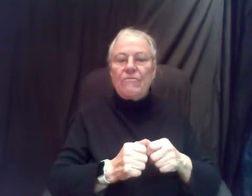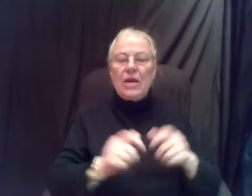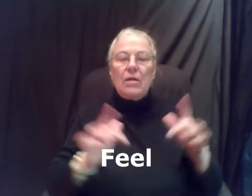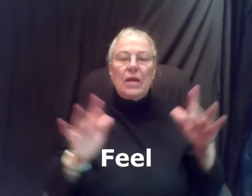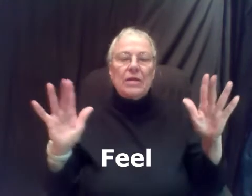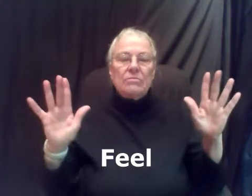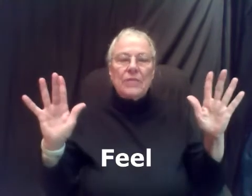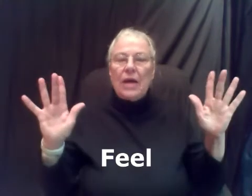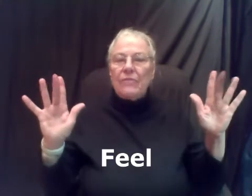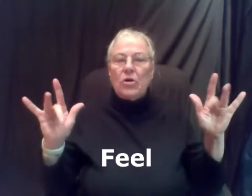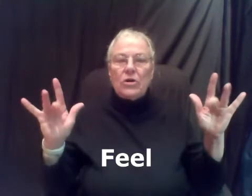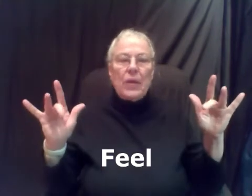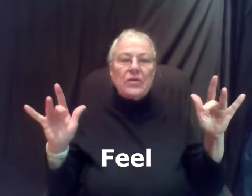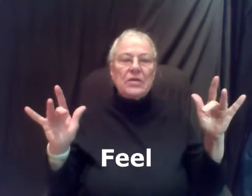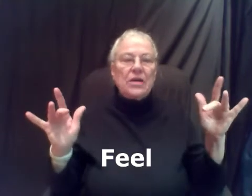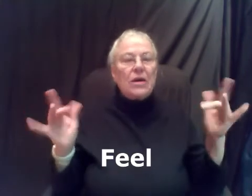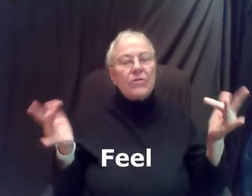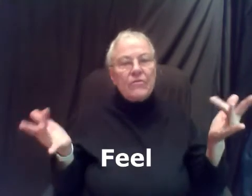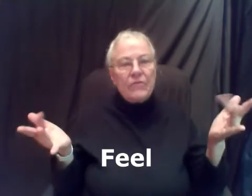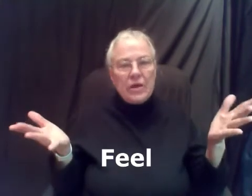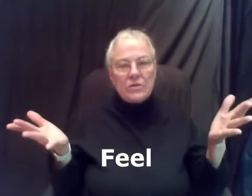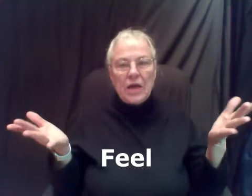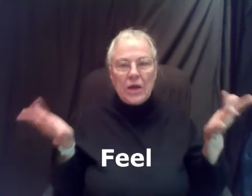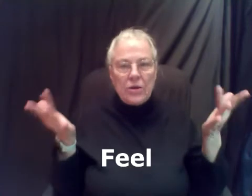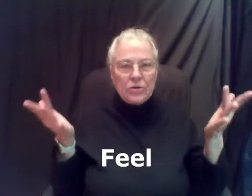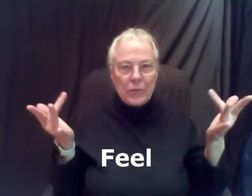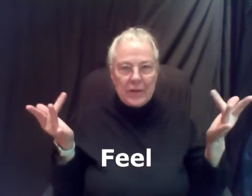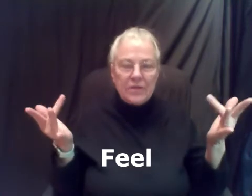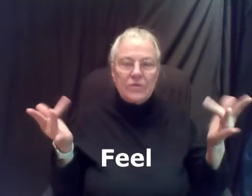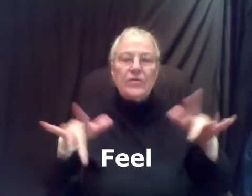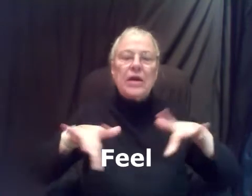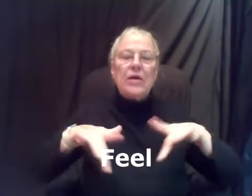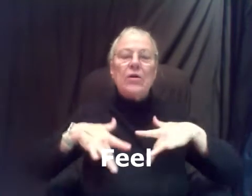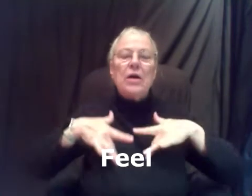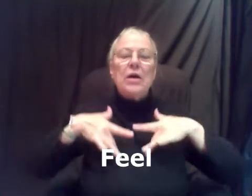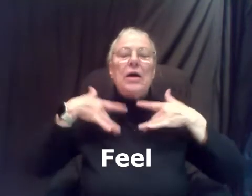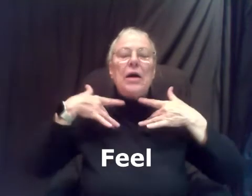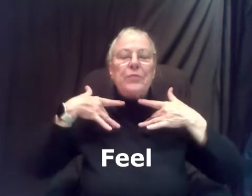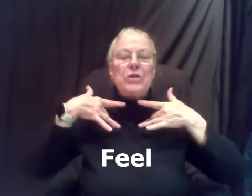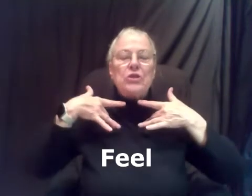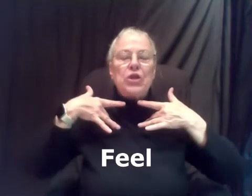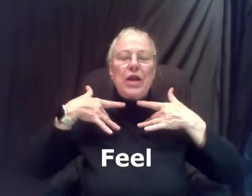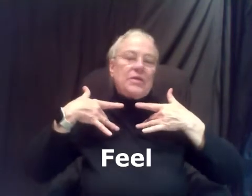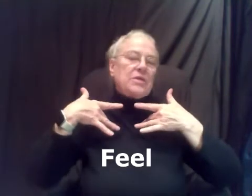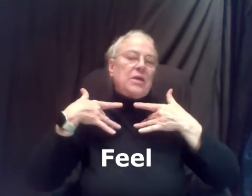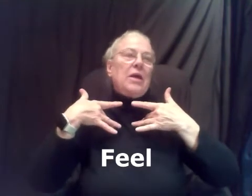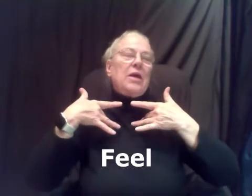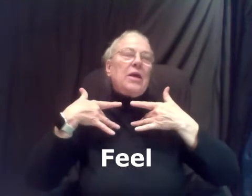Feel, and I've talked about this in other videos, I use my center finger up the chest.